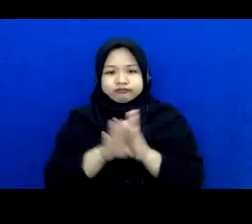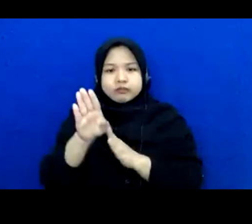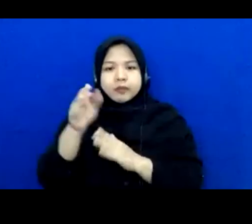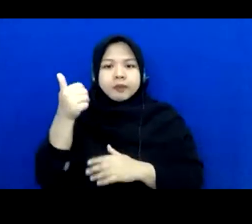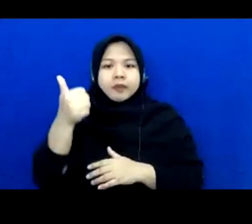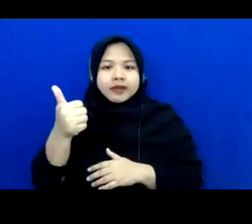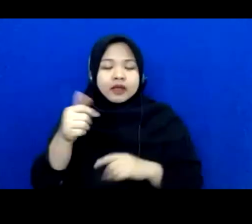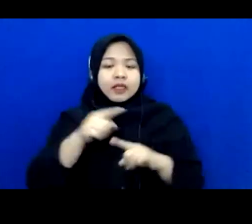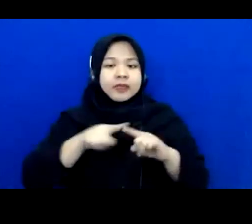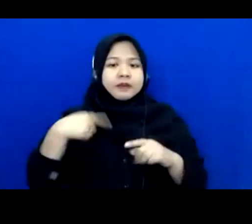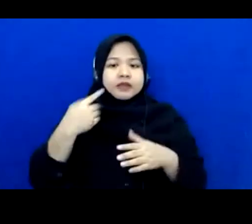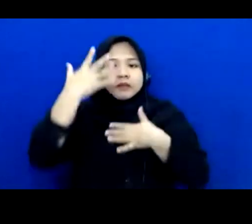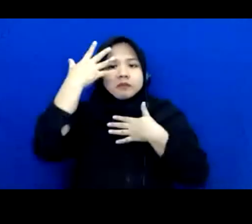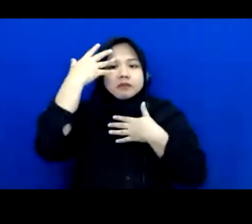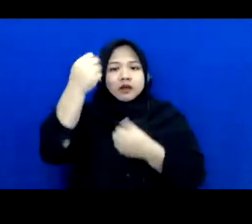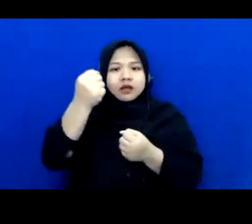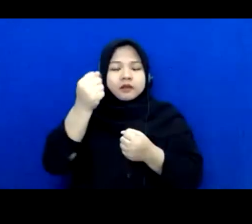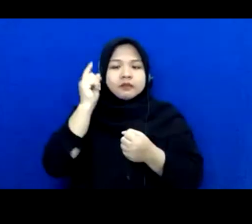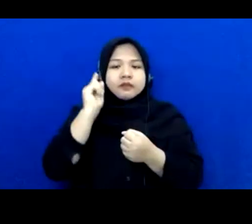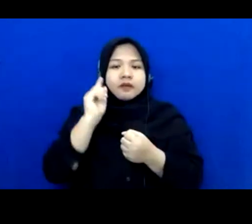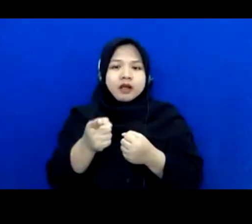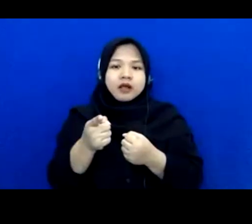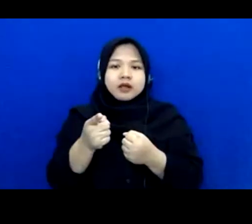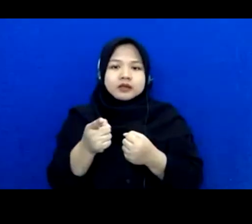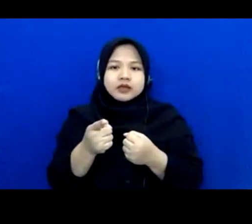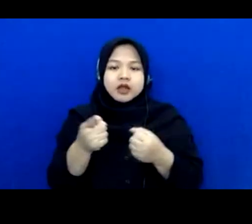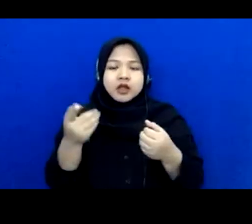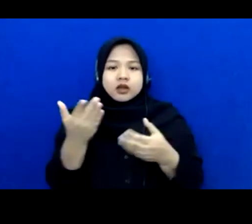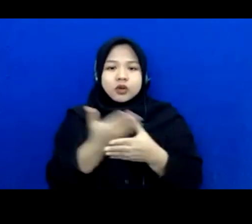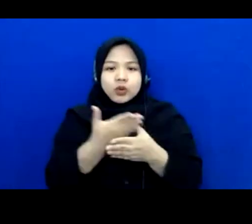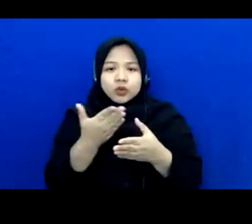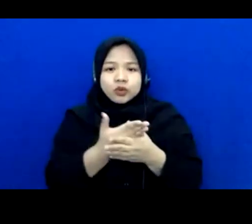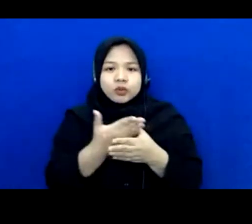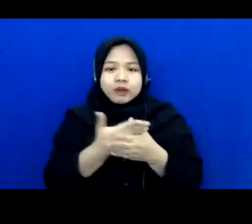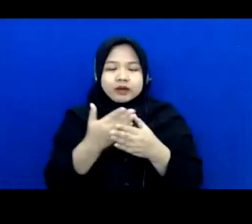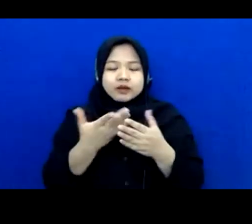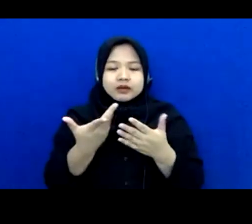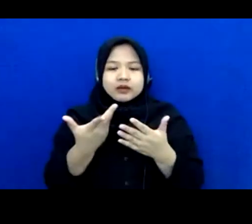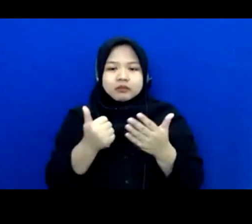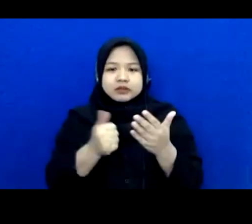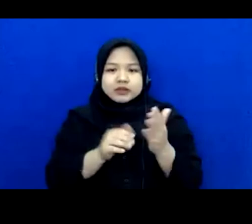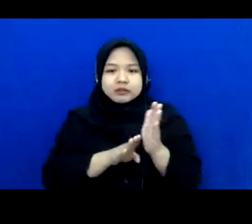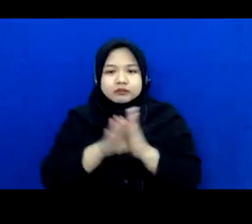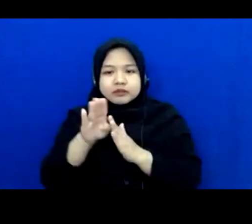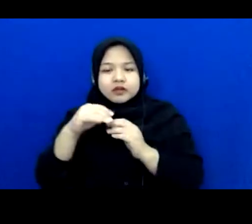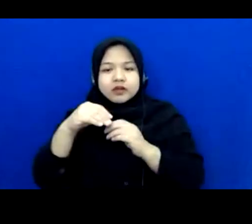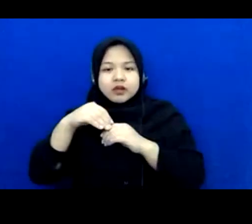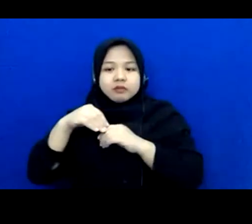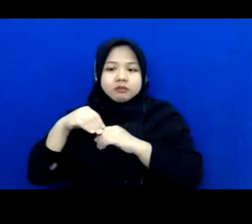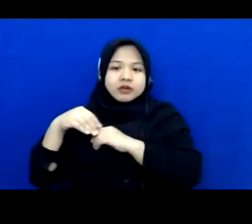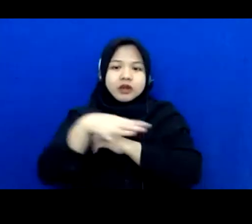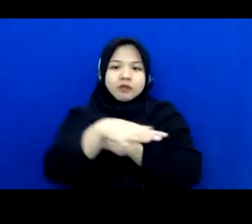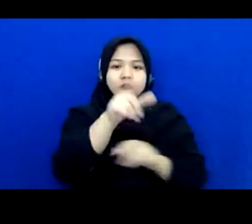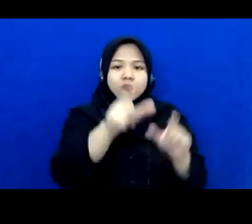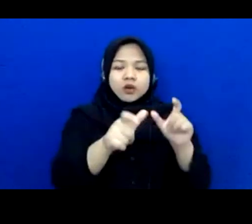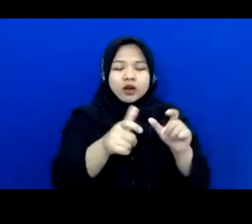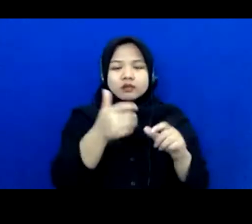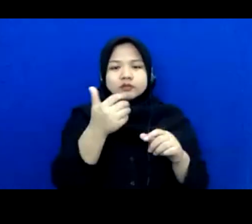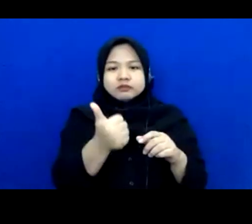to expand our footprint and really ramp up our impact with more people being screened and